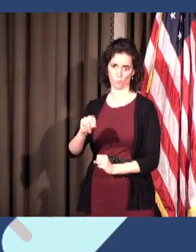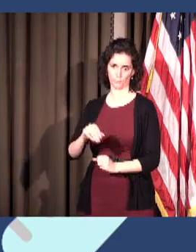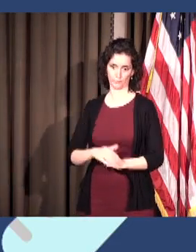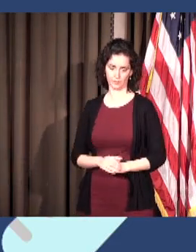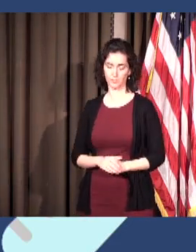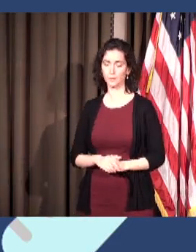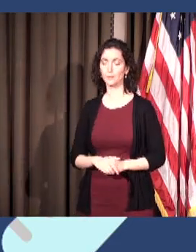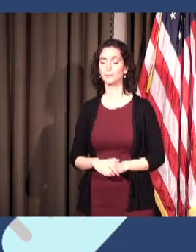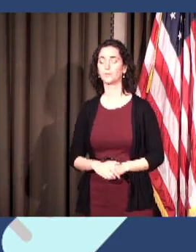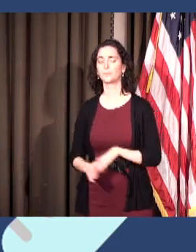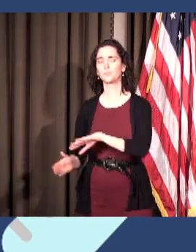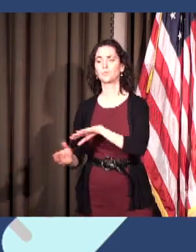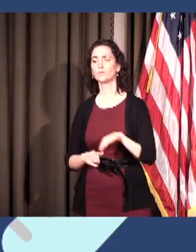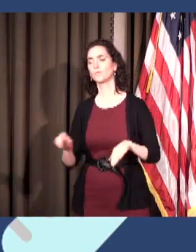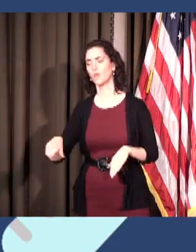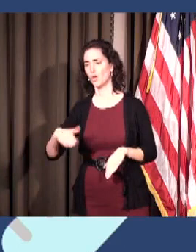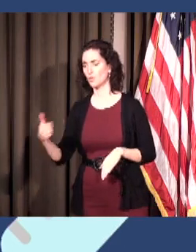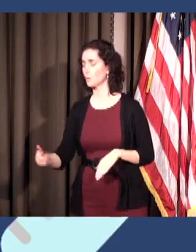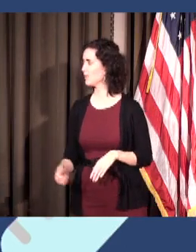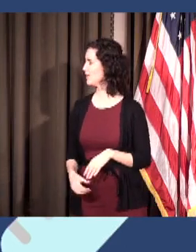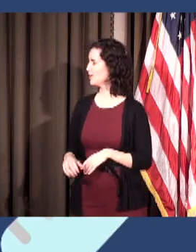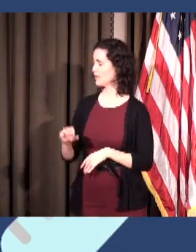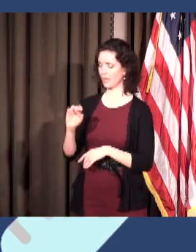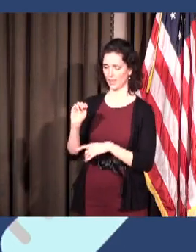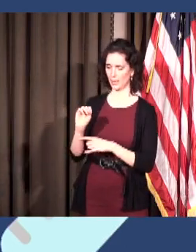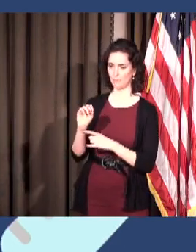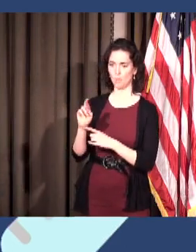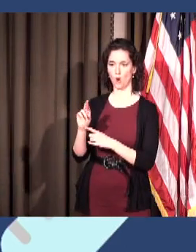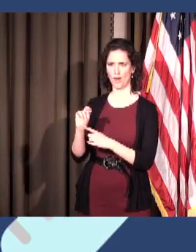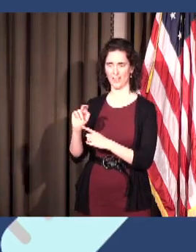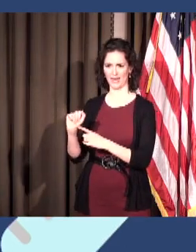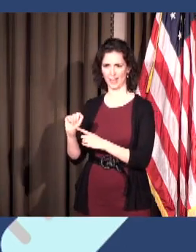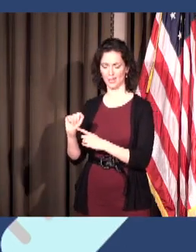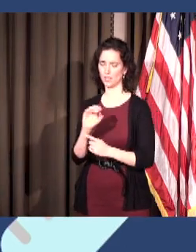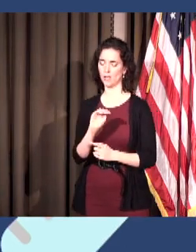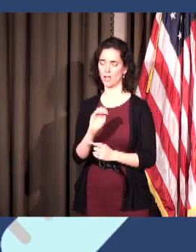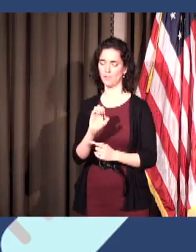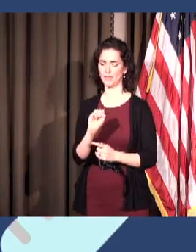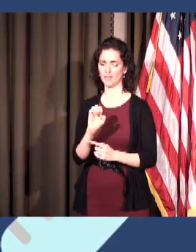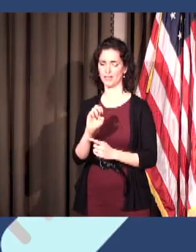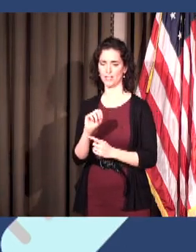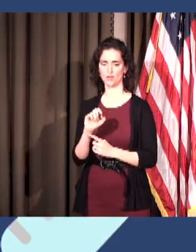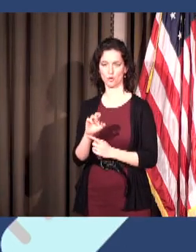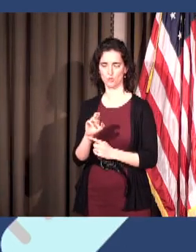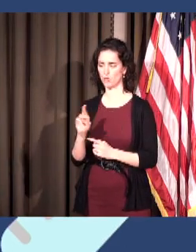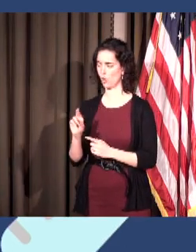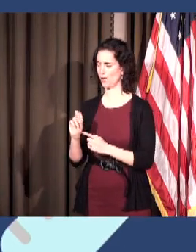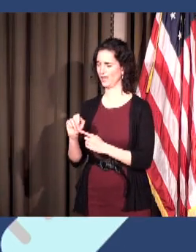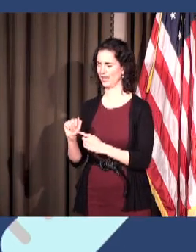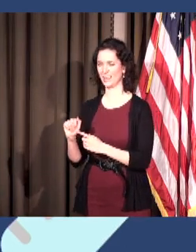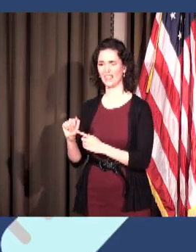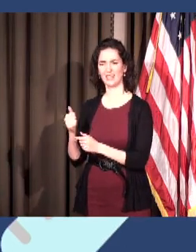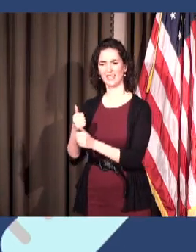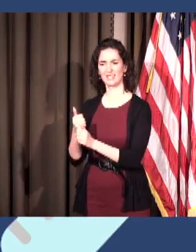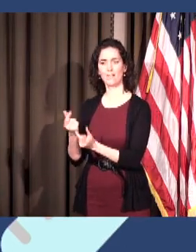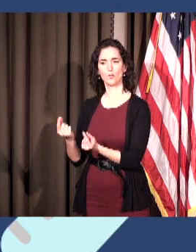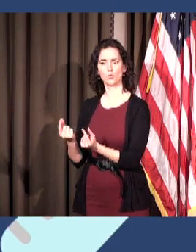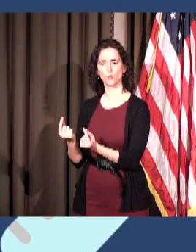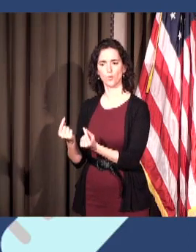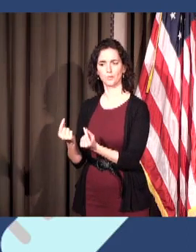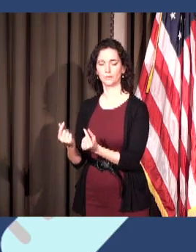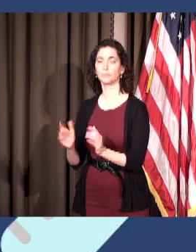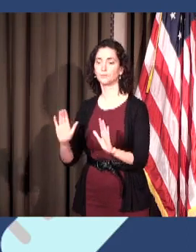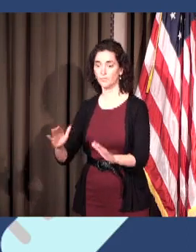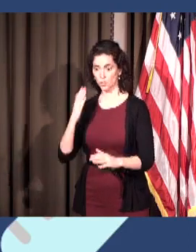what really this mRNA material does. And this mRNA material actually never enters